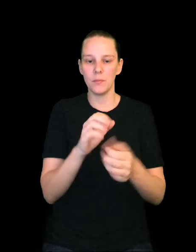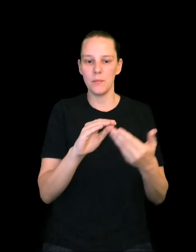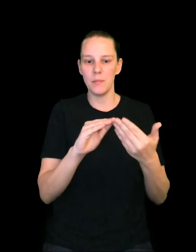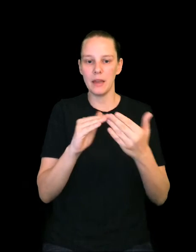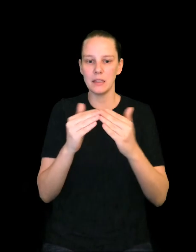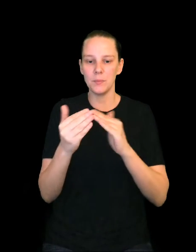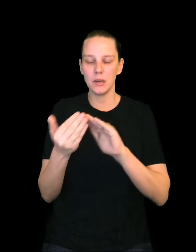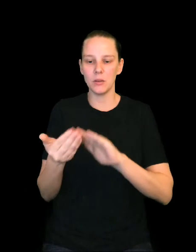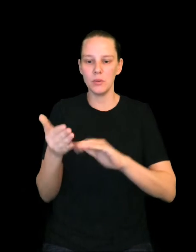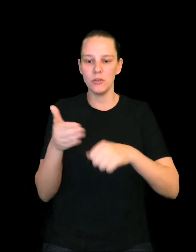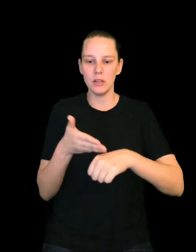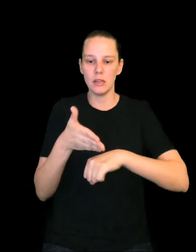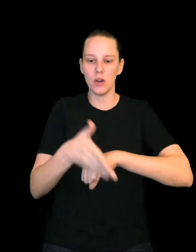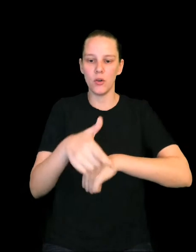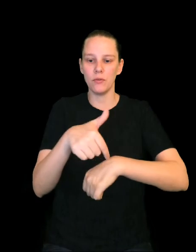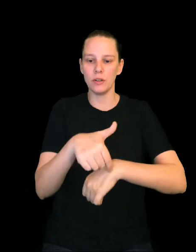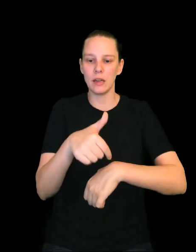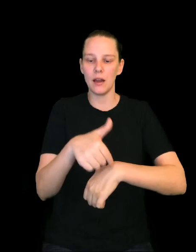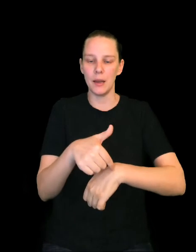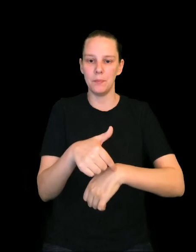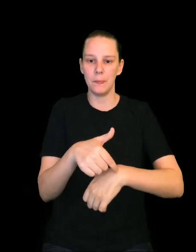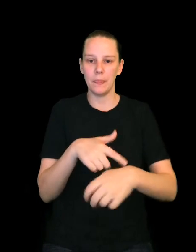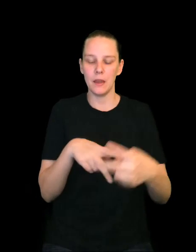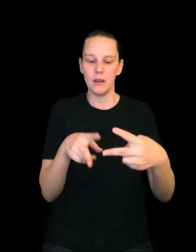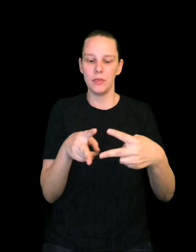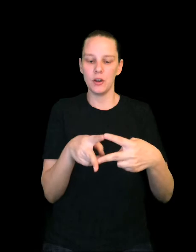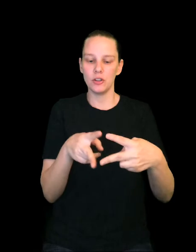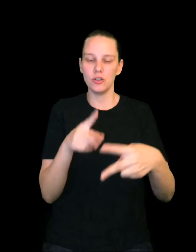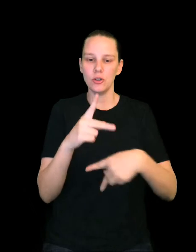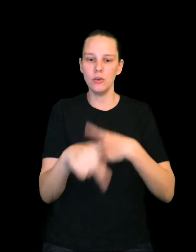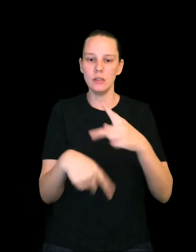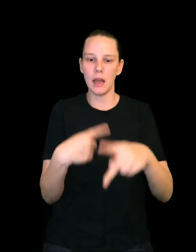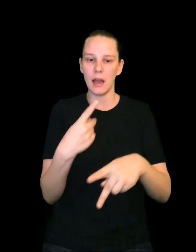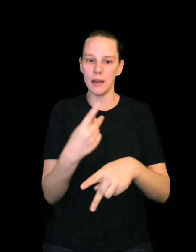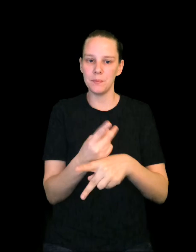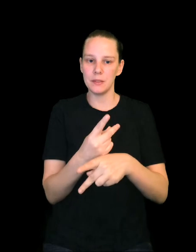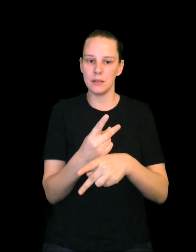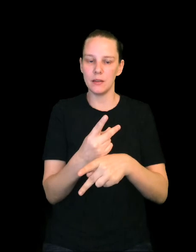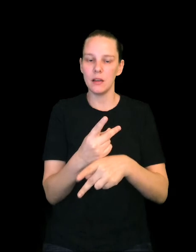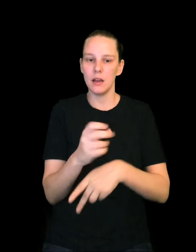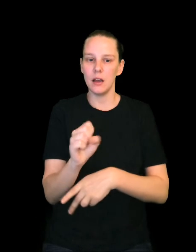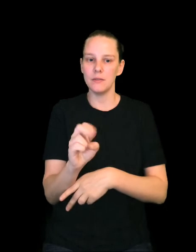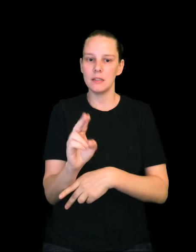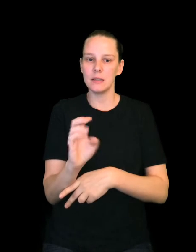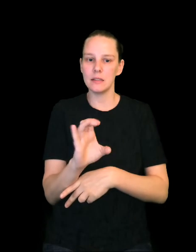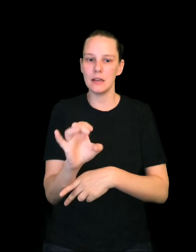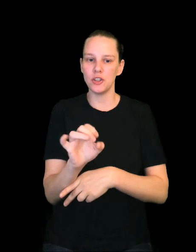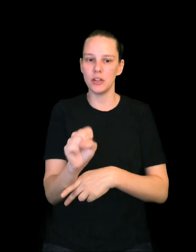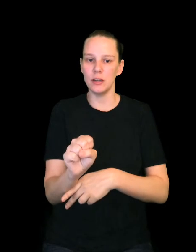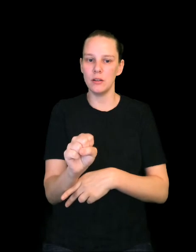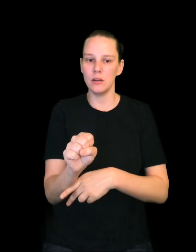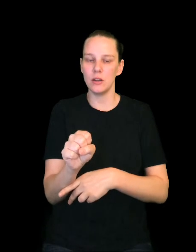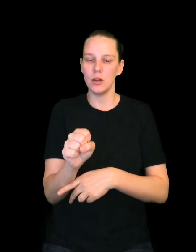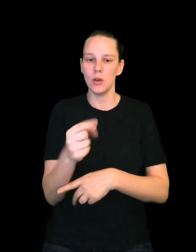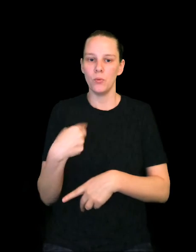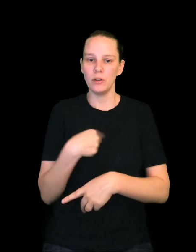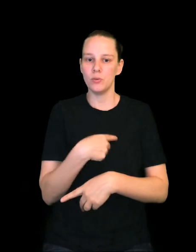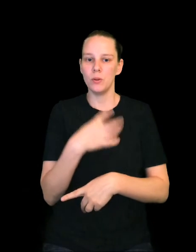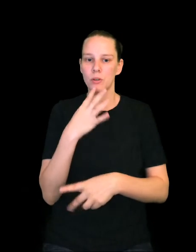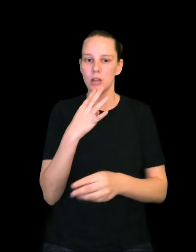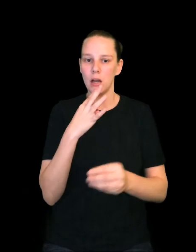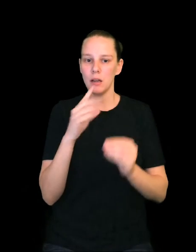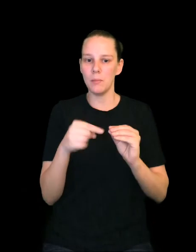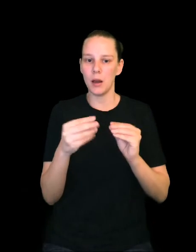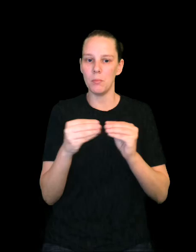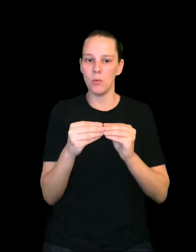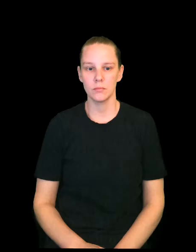that makes up a community over time. There are two types of succession which